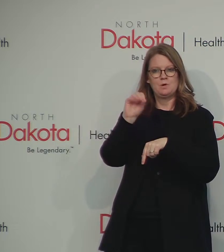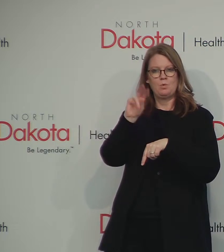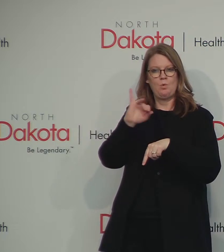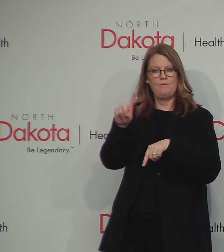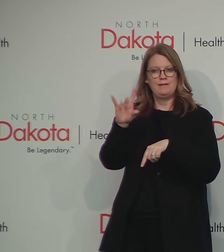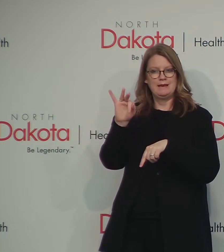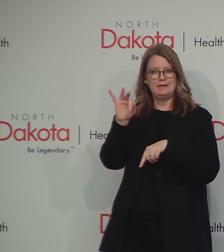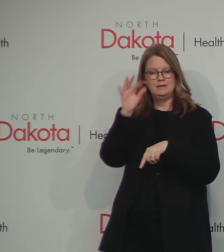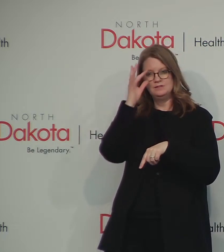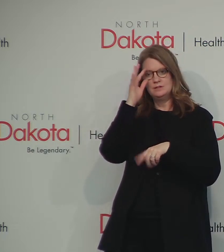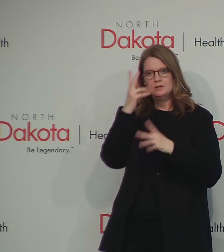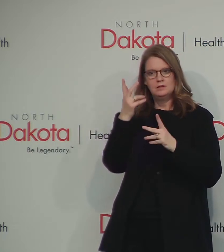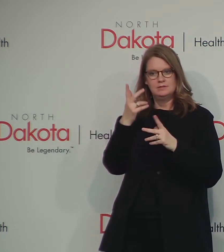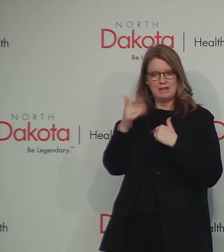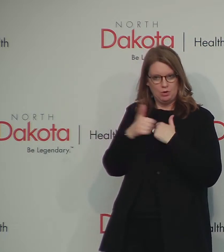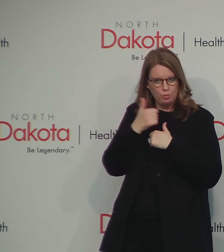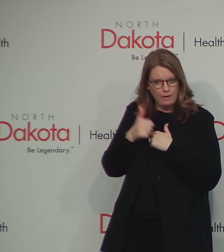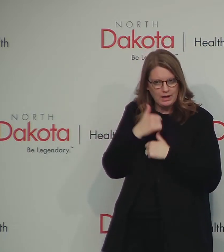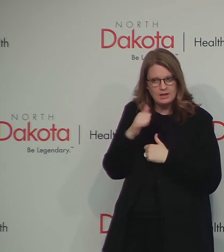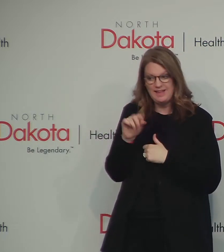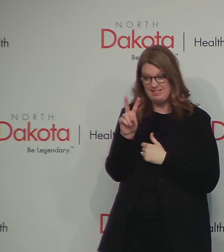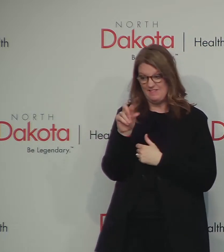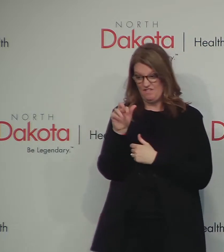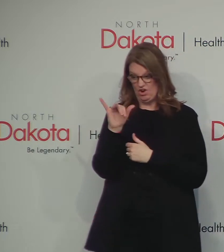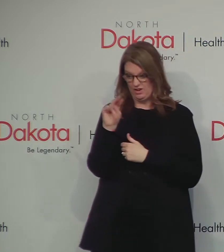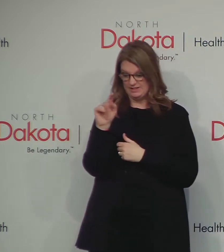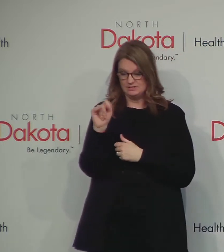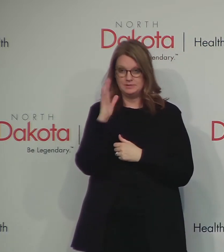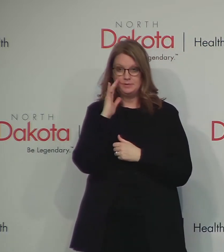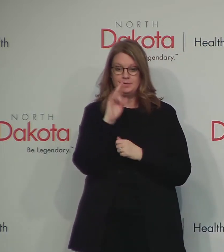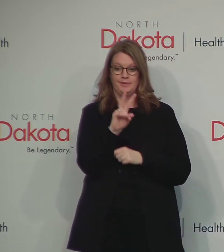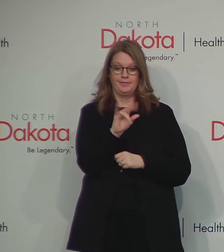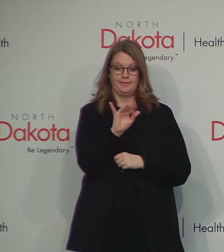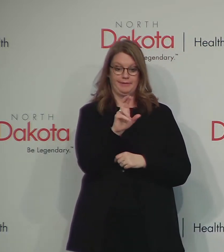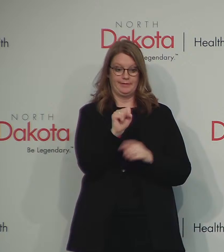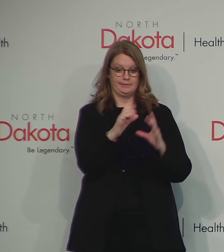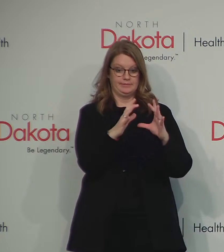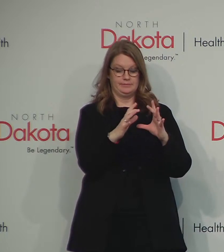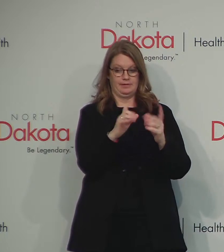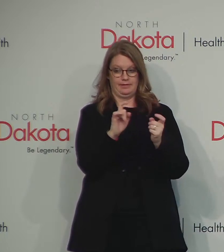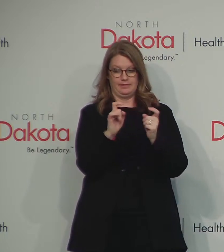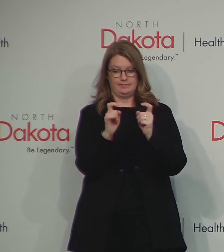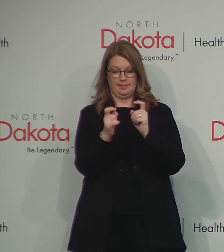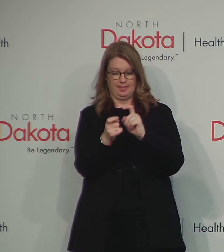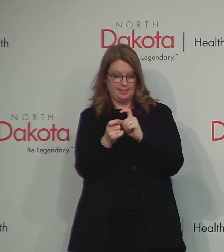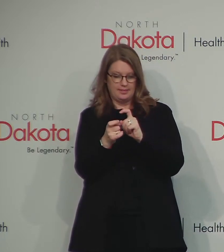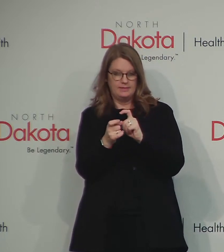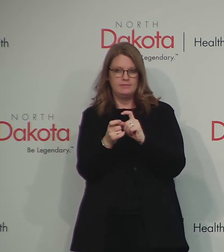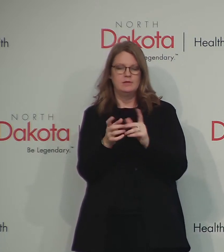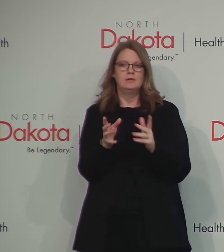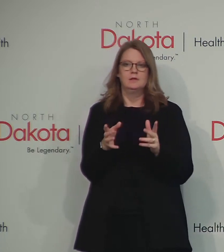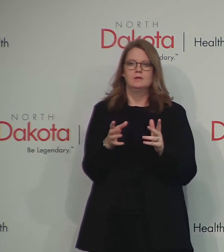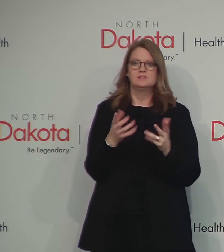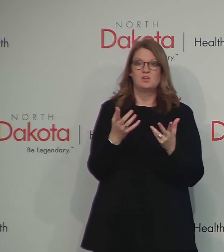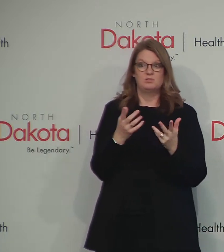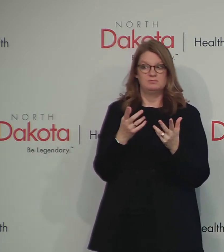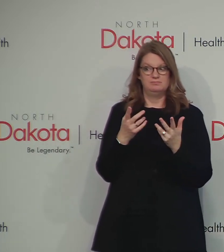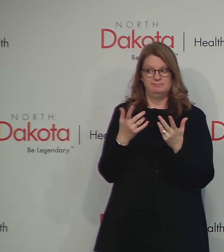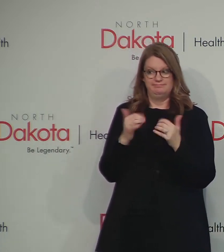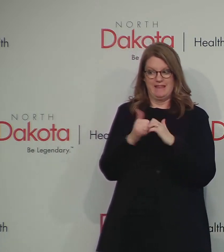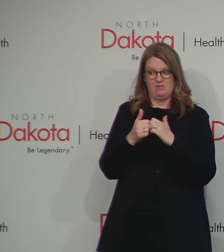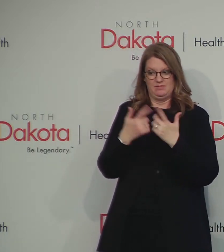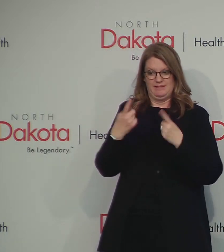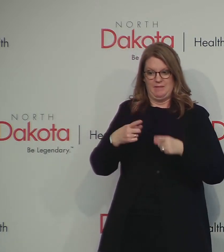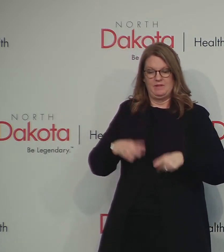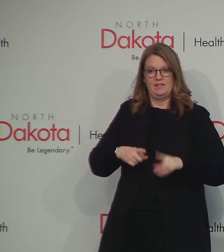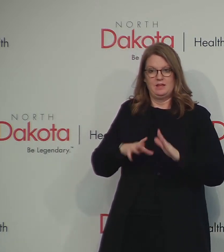COVID-19 variants that are a threat and could potentially reverse our nation's recent declines nationally in COVID cases and